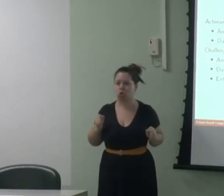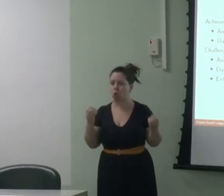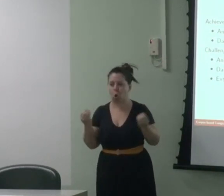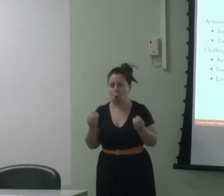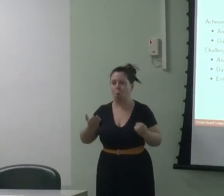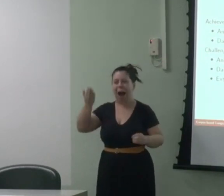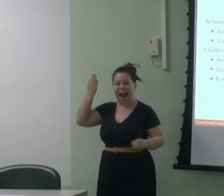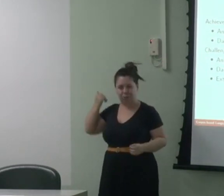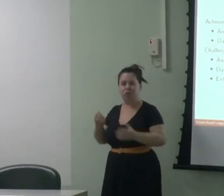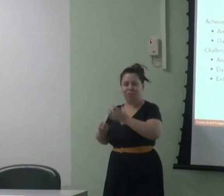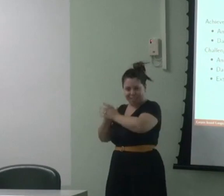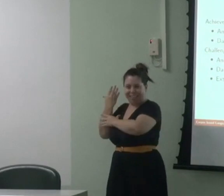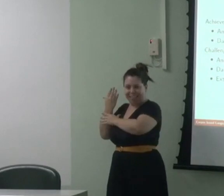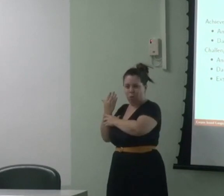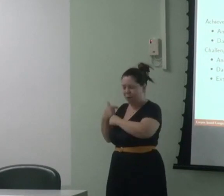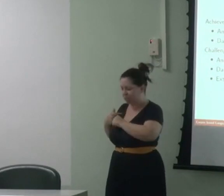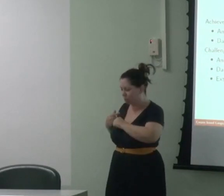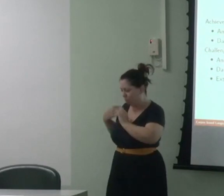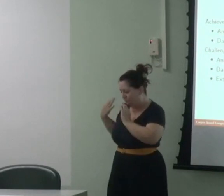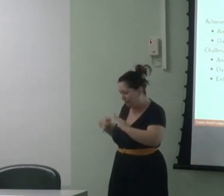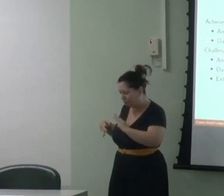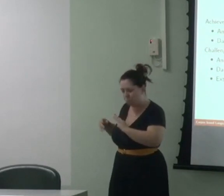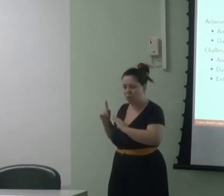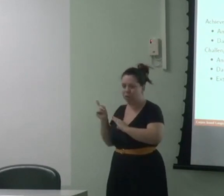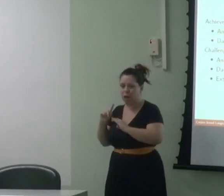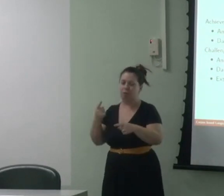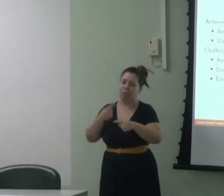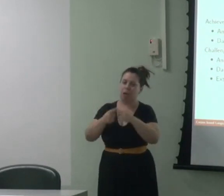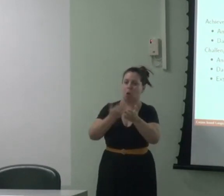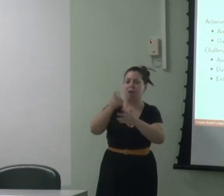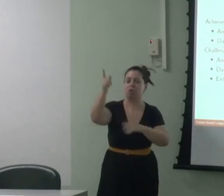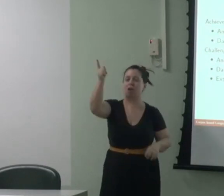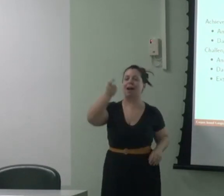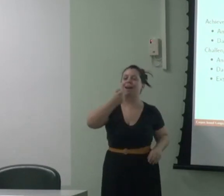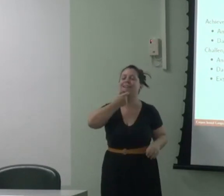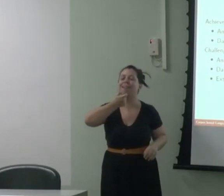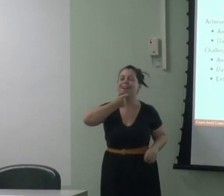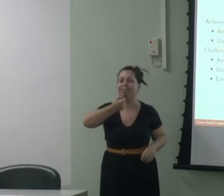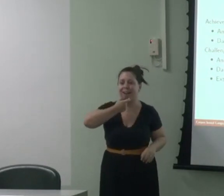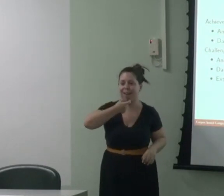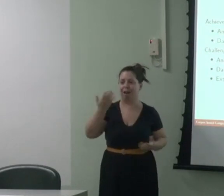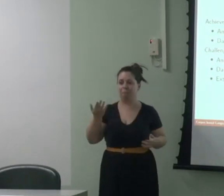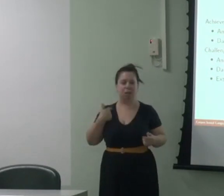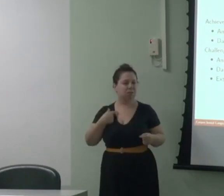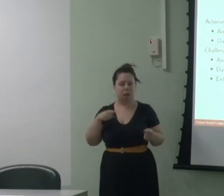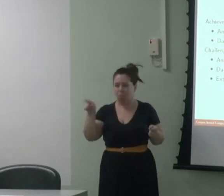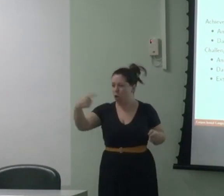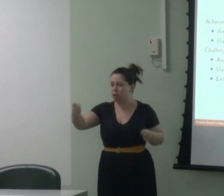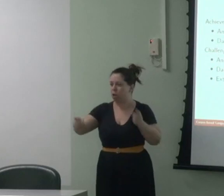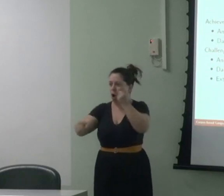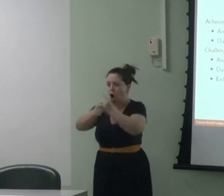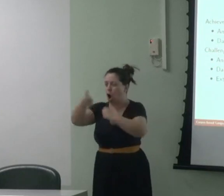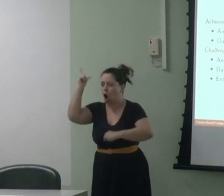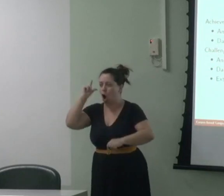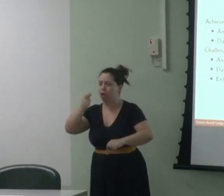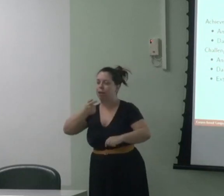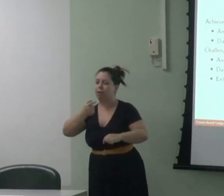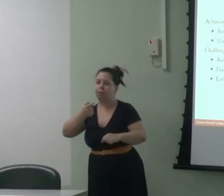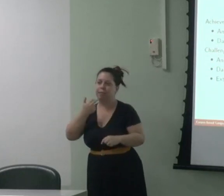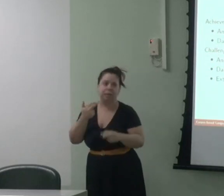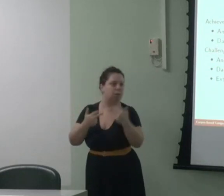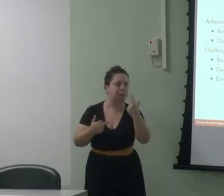or because we went bottom up, so we started with the languages for which we already had data, and then we gradually